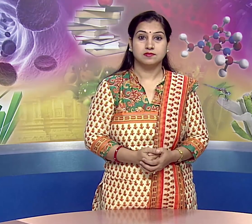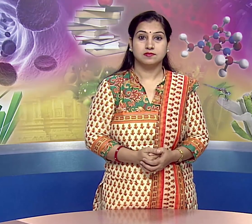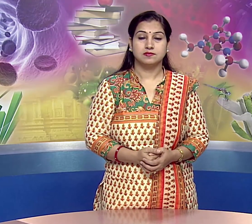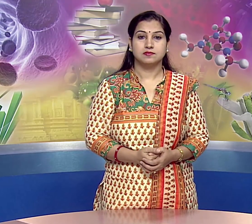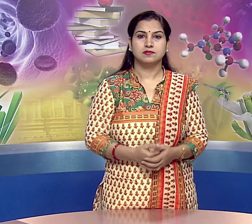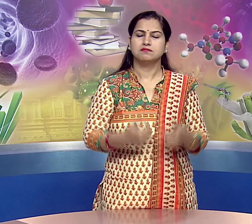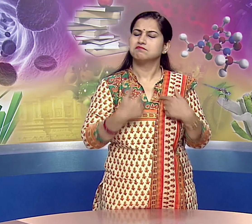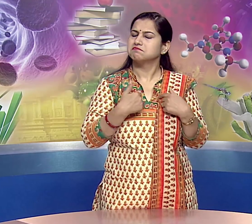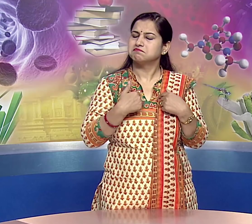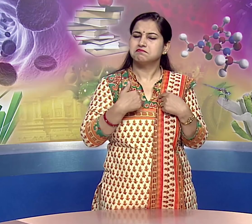I was in no mood